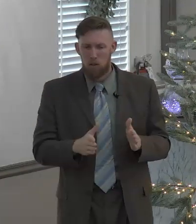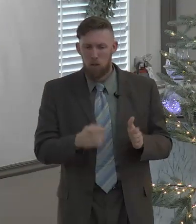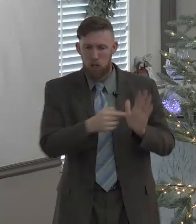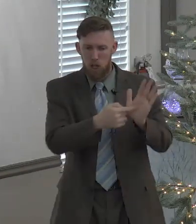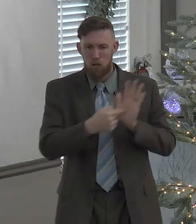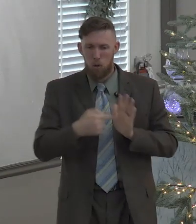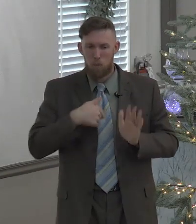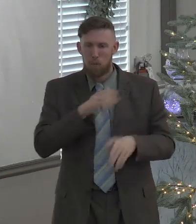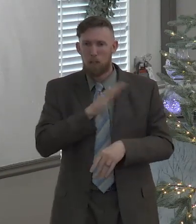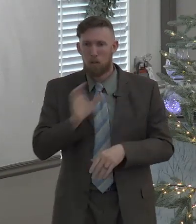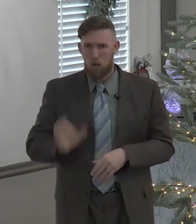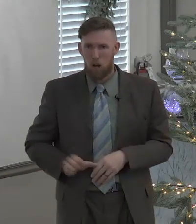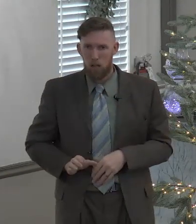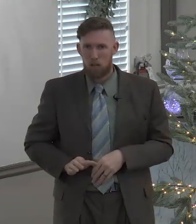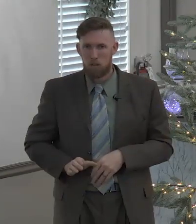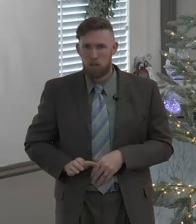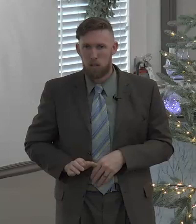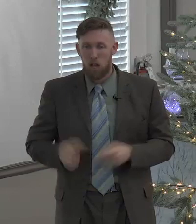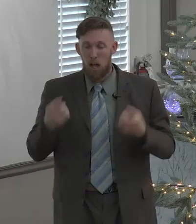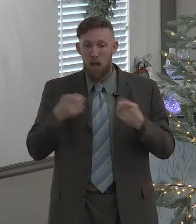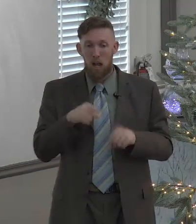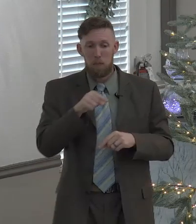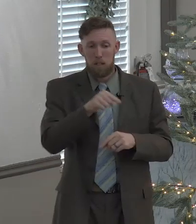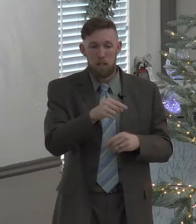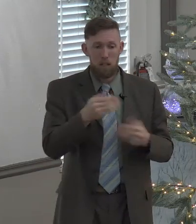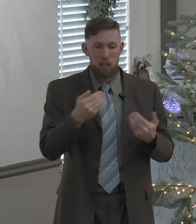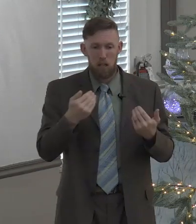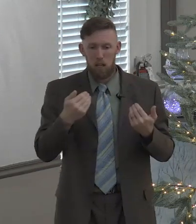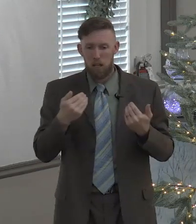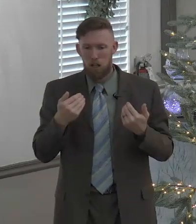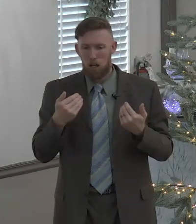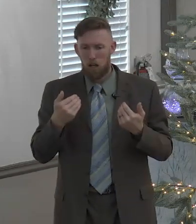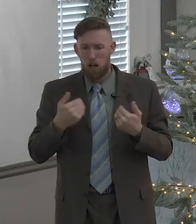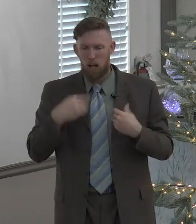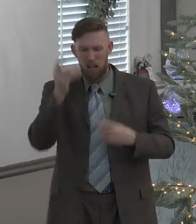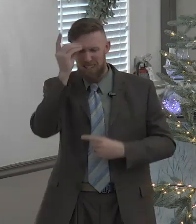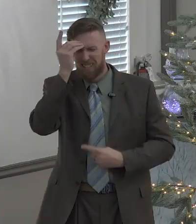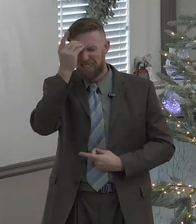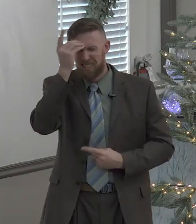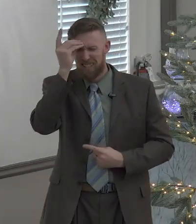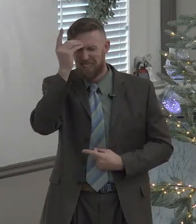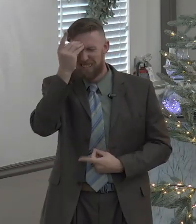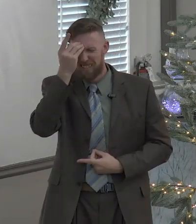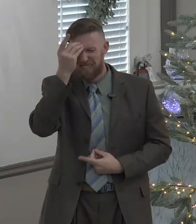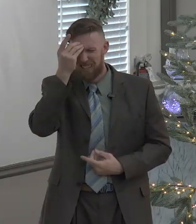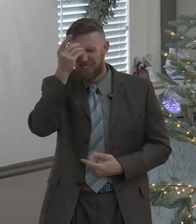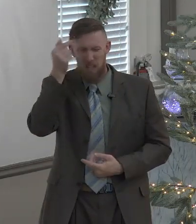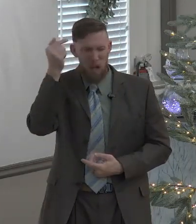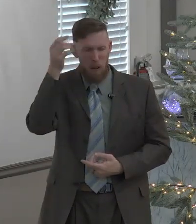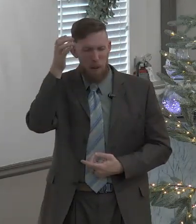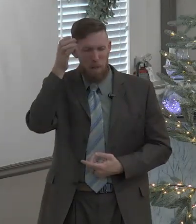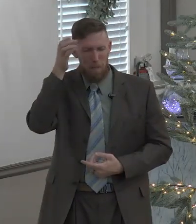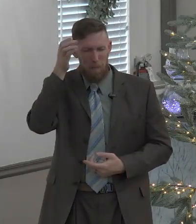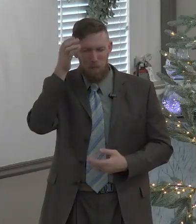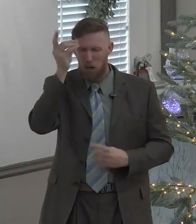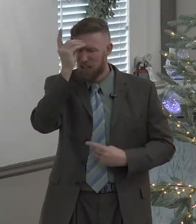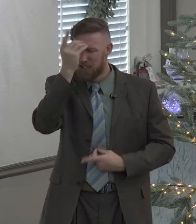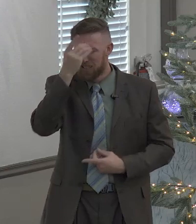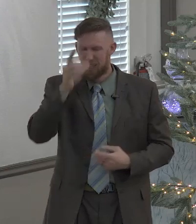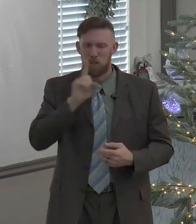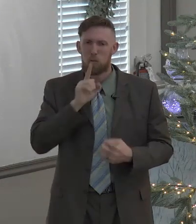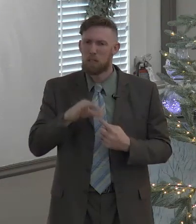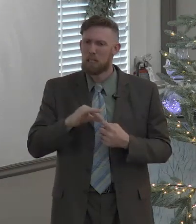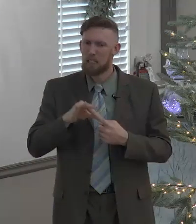I know that when the man who led me to Christ, Pastor Ellidge, I know when he was diagnosed with cerebral